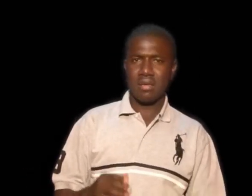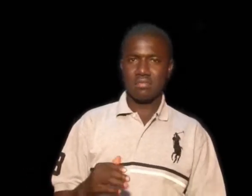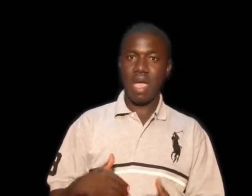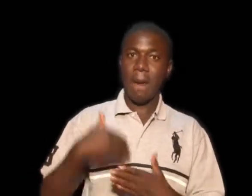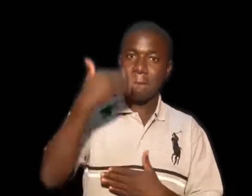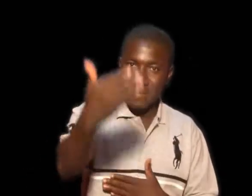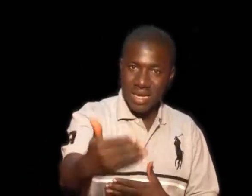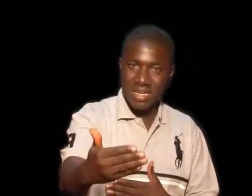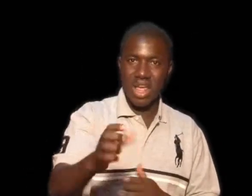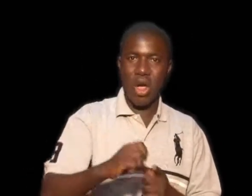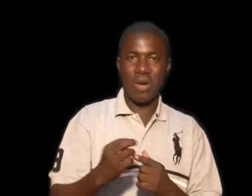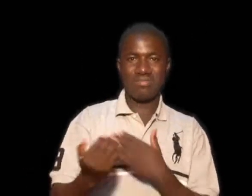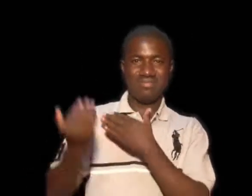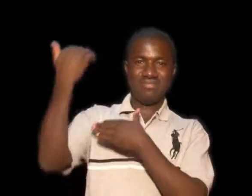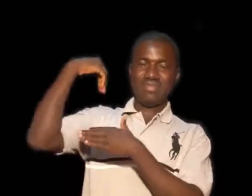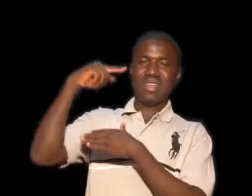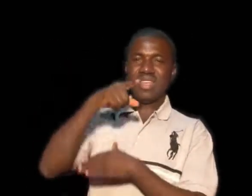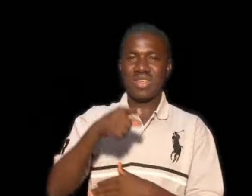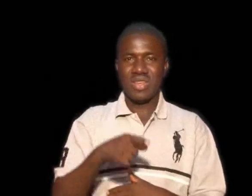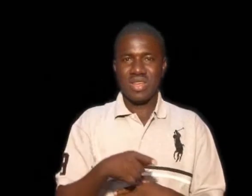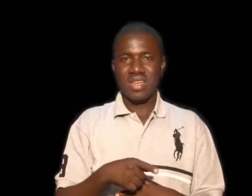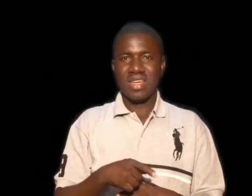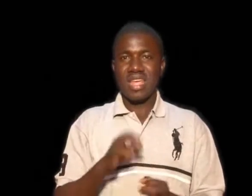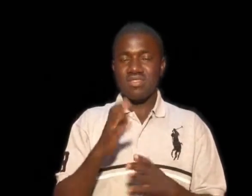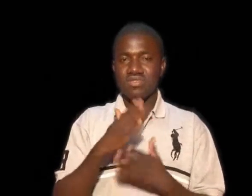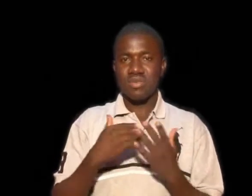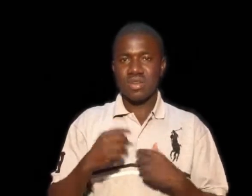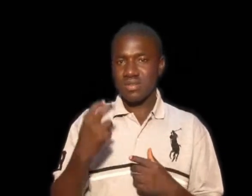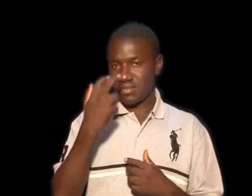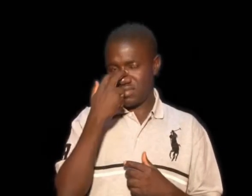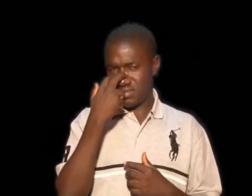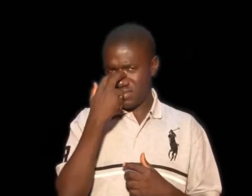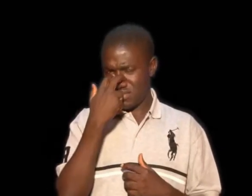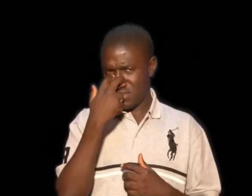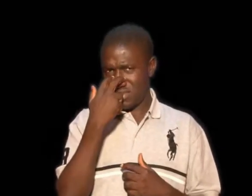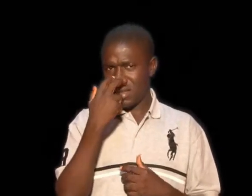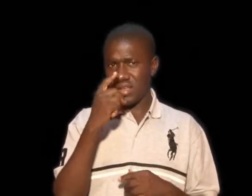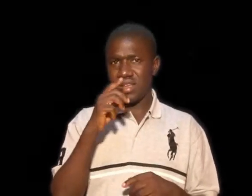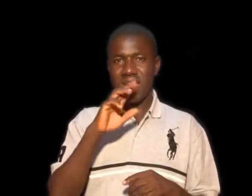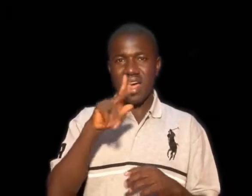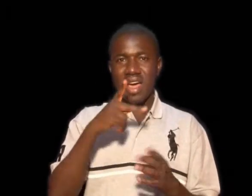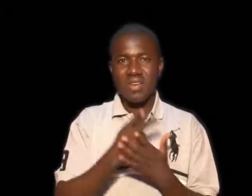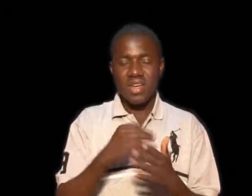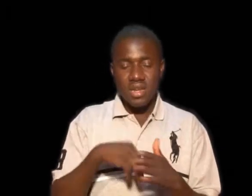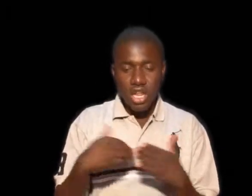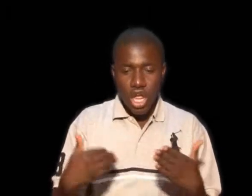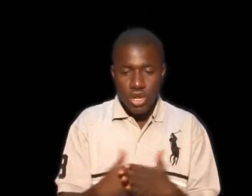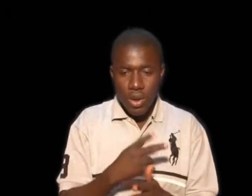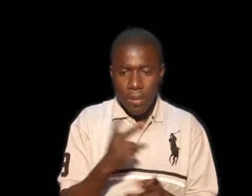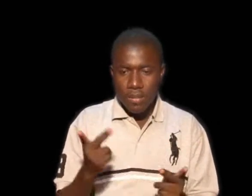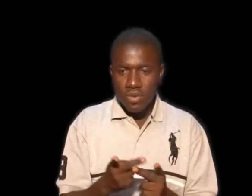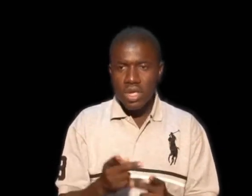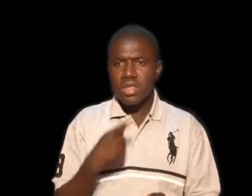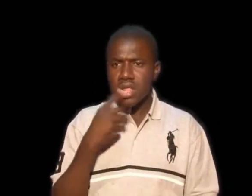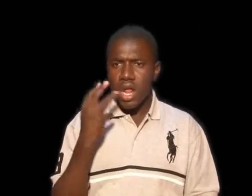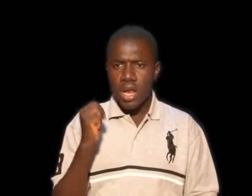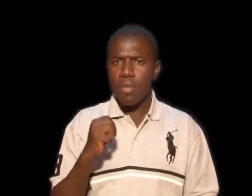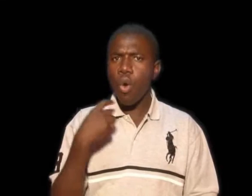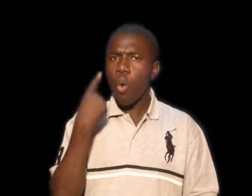or "in front of you." When a person with a visual impairment arrives at a new place, tell him or her who is